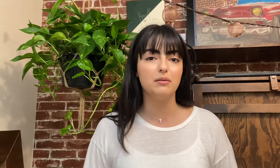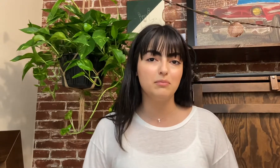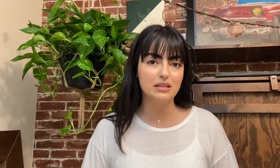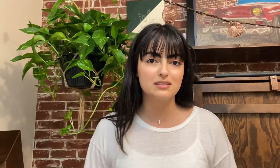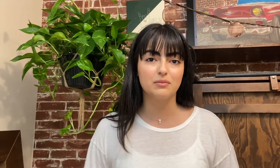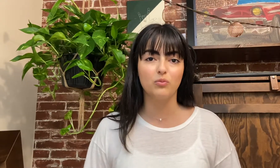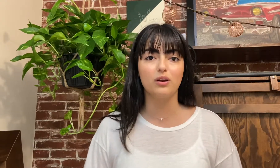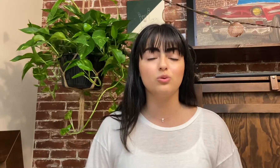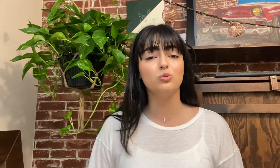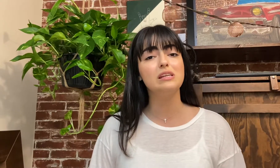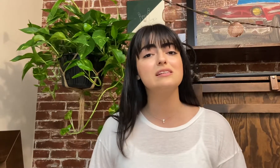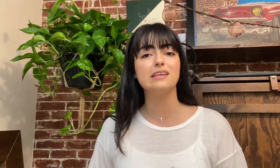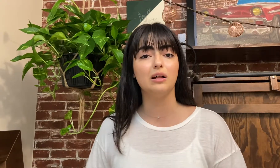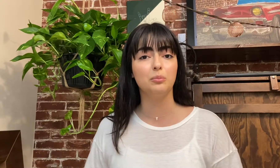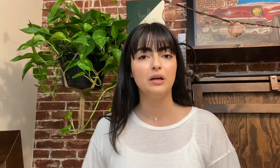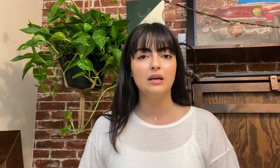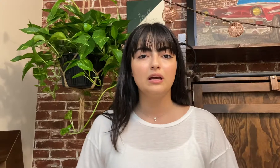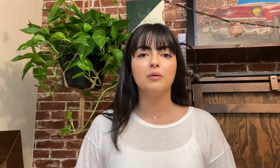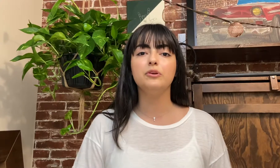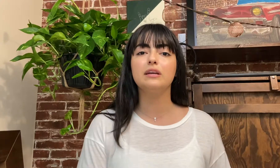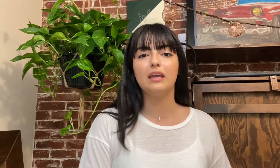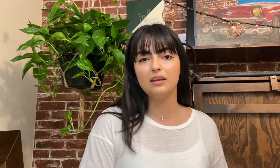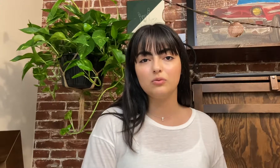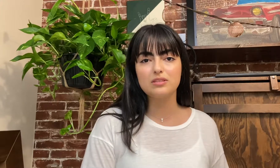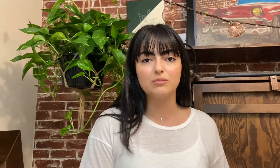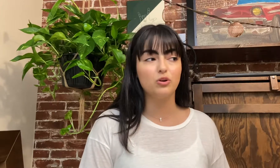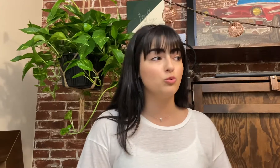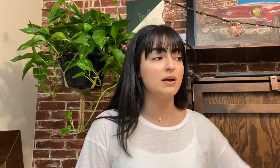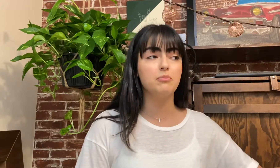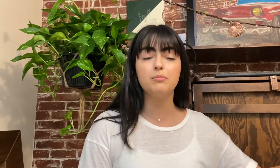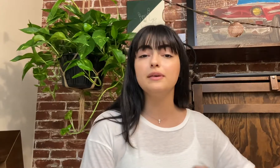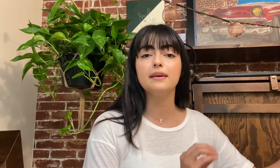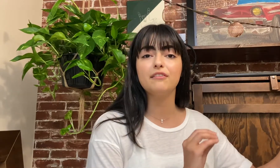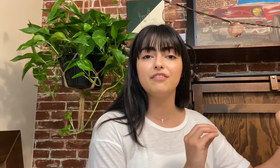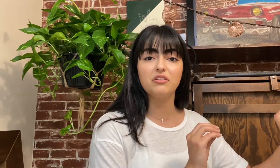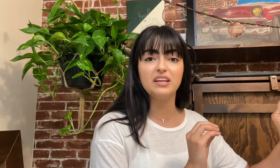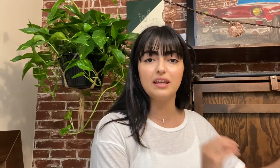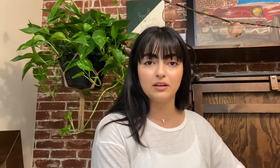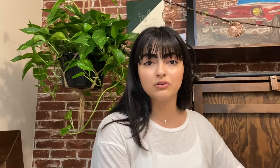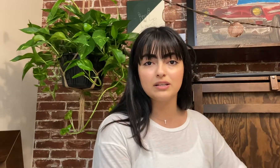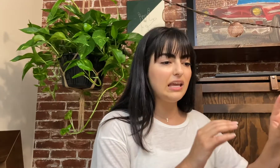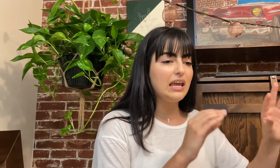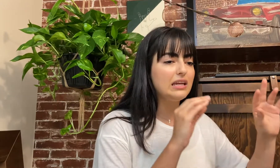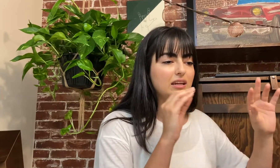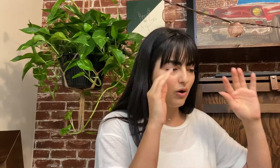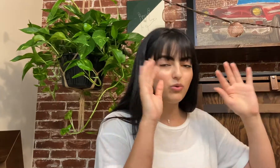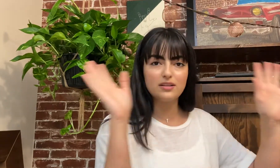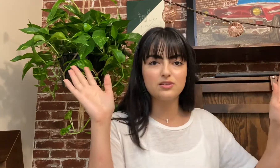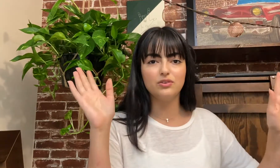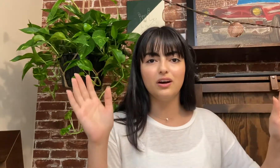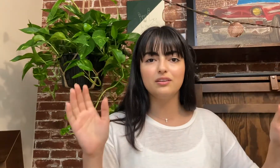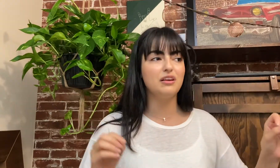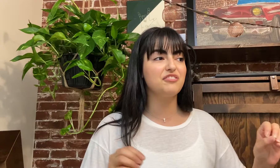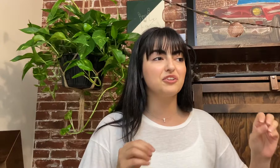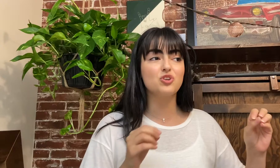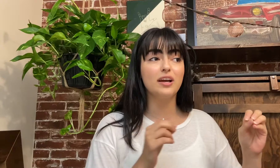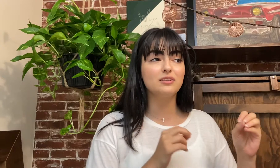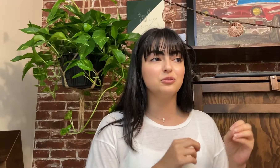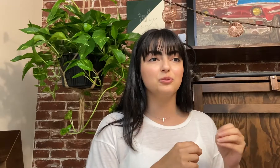meet someone who needs help communicating with someone who might be being very ignorant in a restaurant. If they're trying to